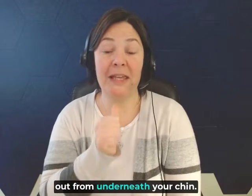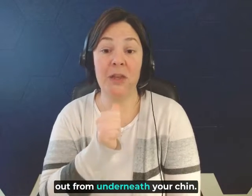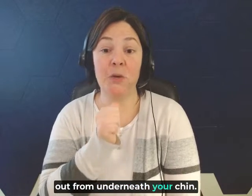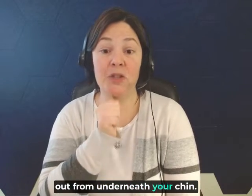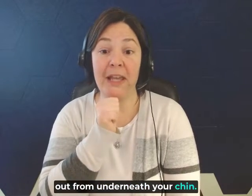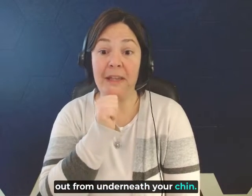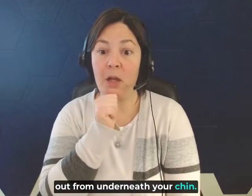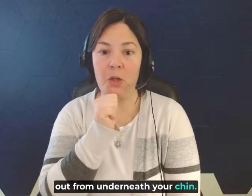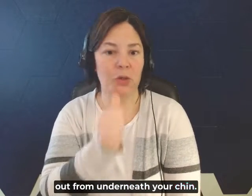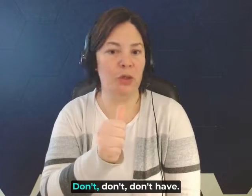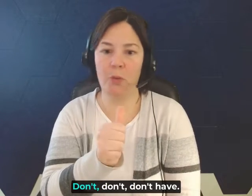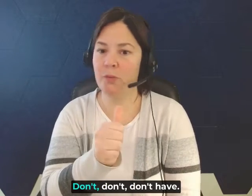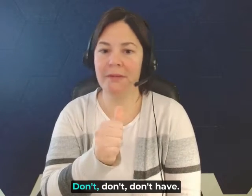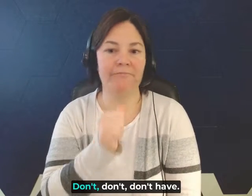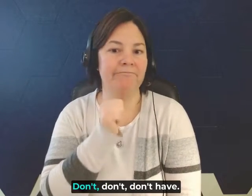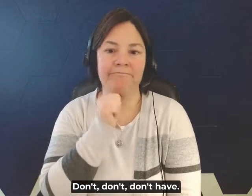underneath your chin. Don't